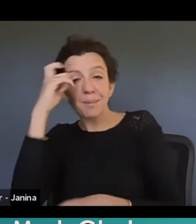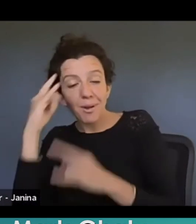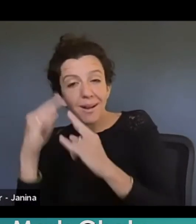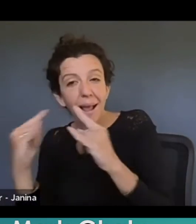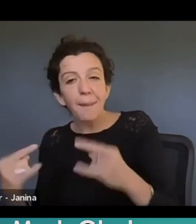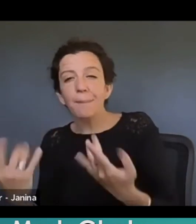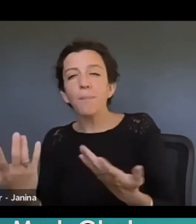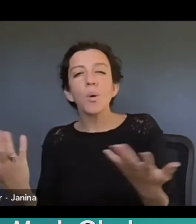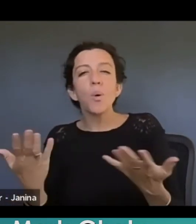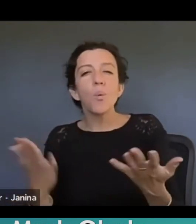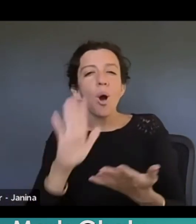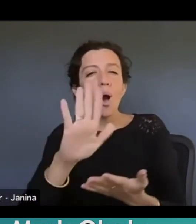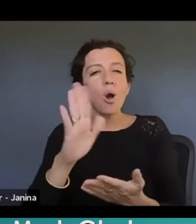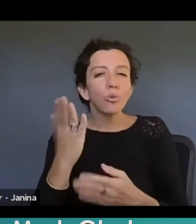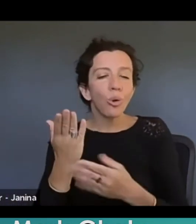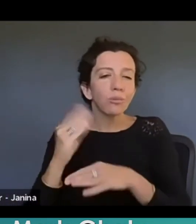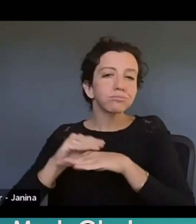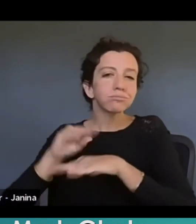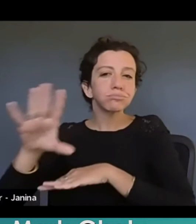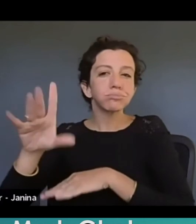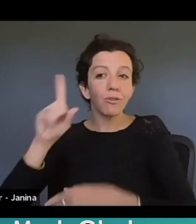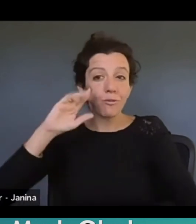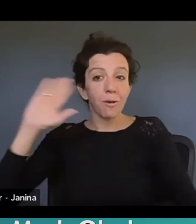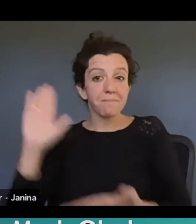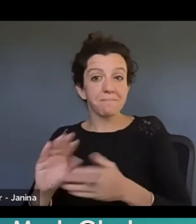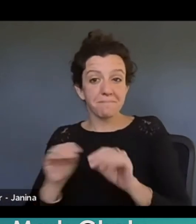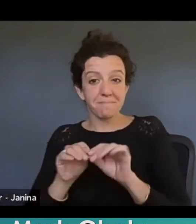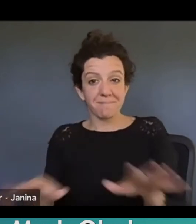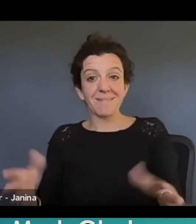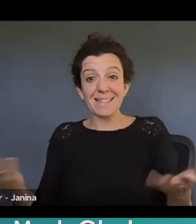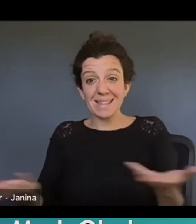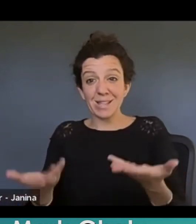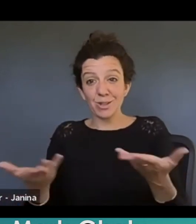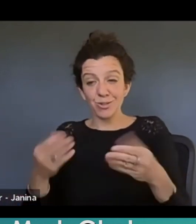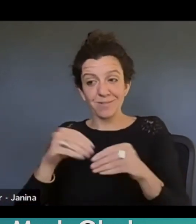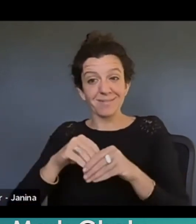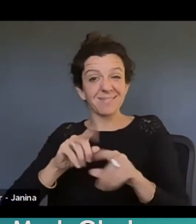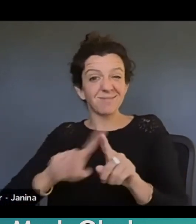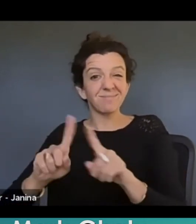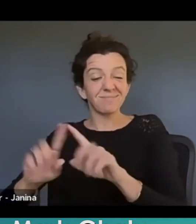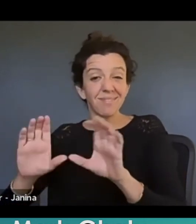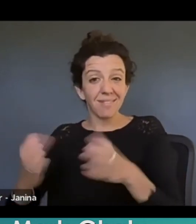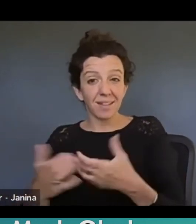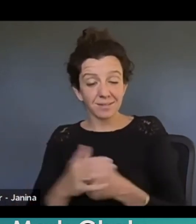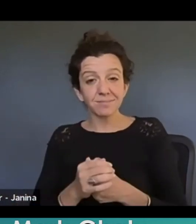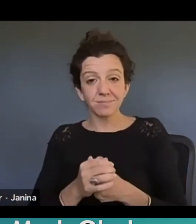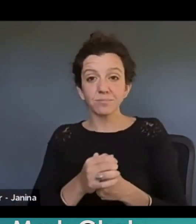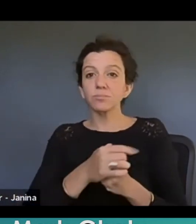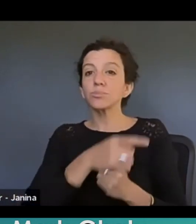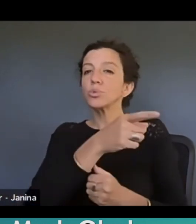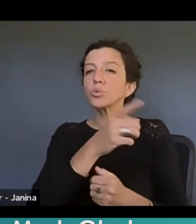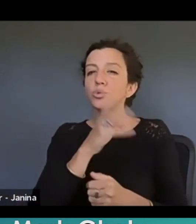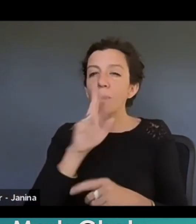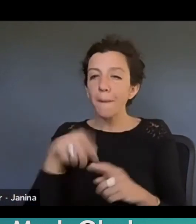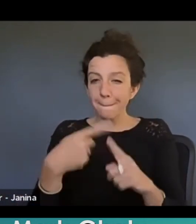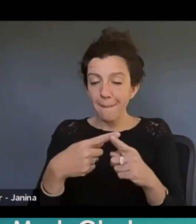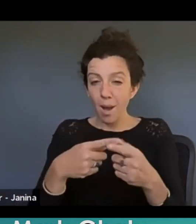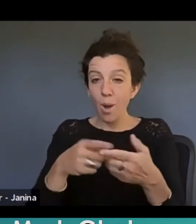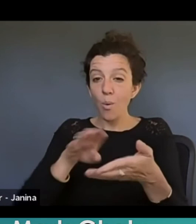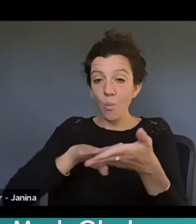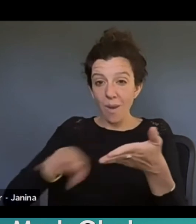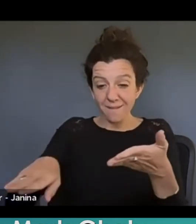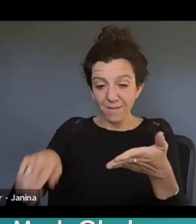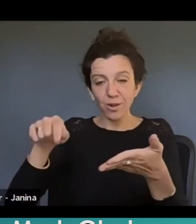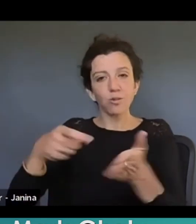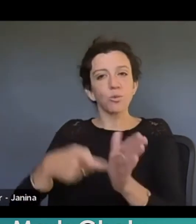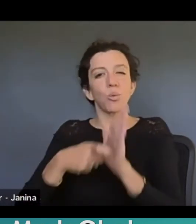outbreaks happening in classes here. And then also these waivers call for small cohorts. Just wondering